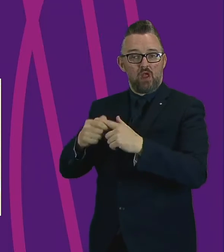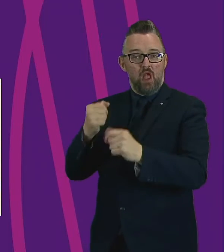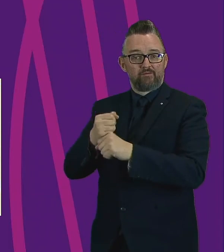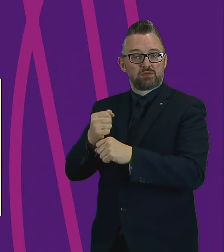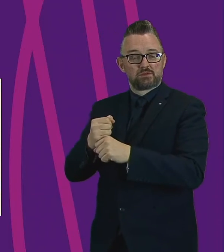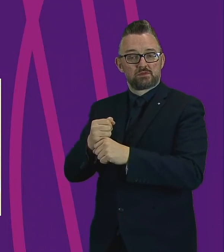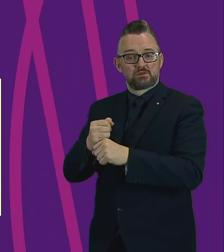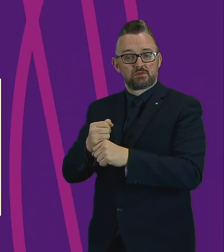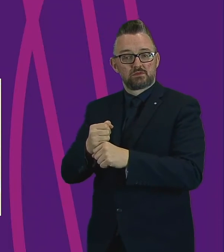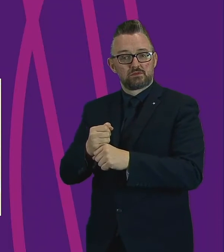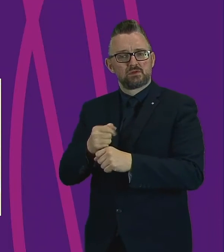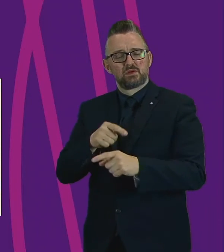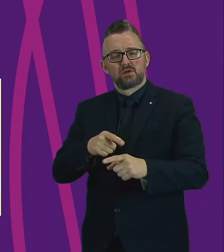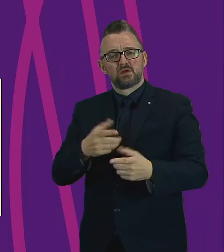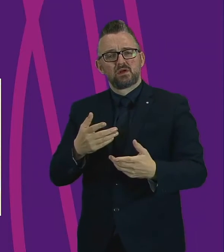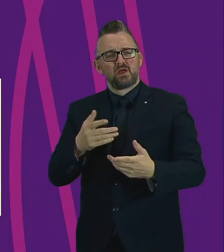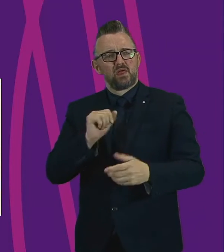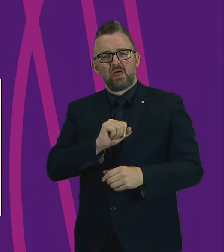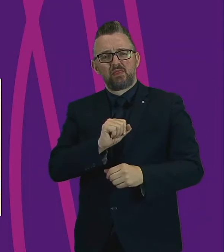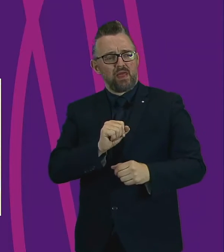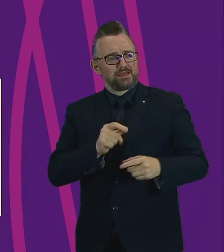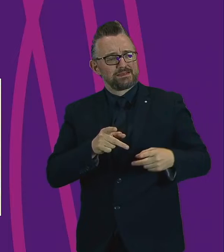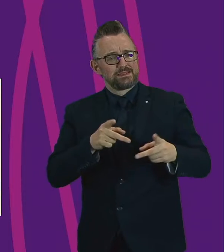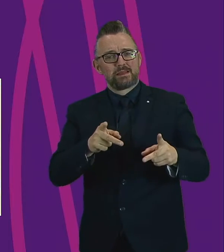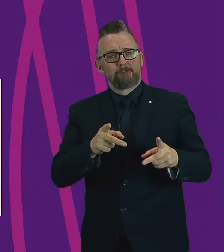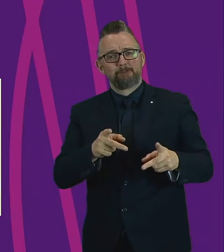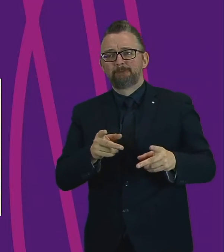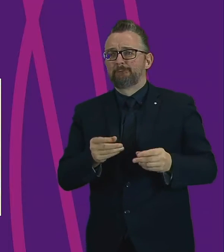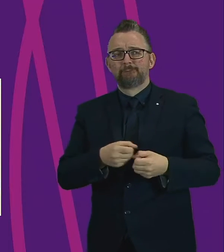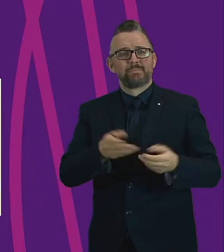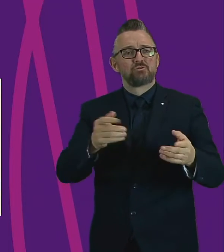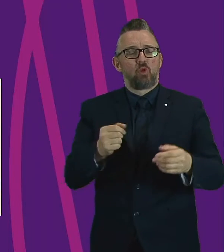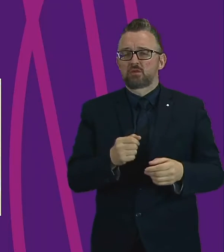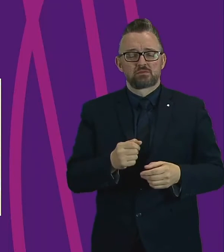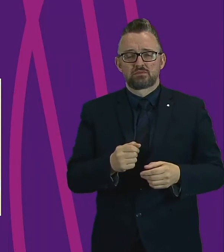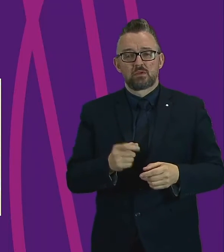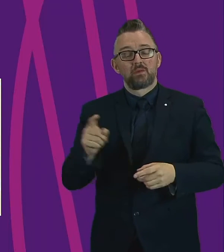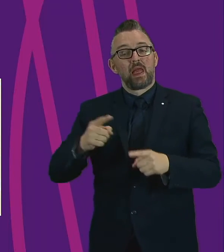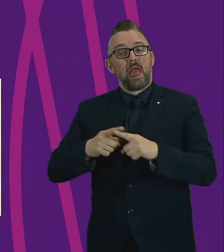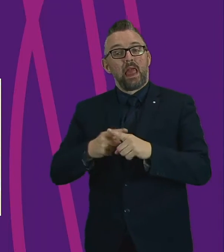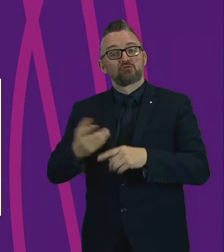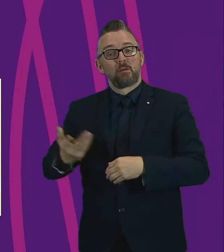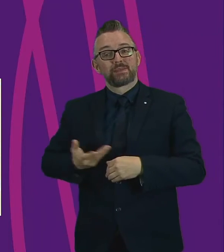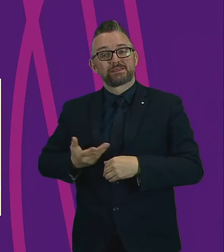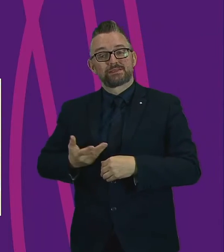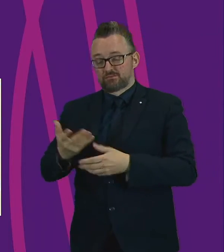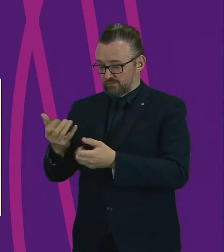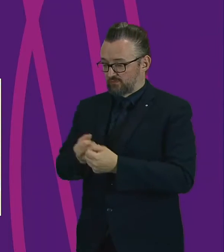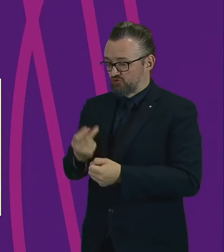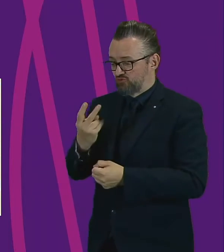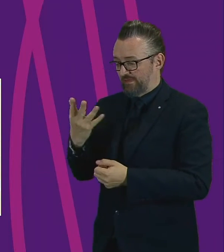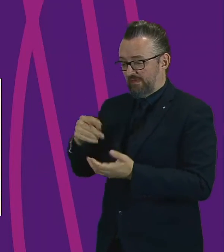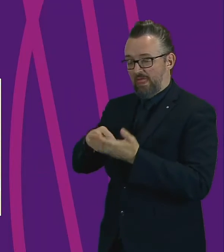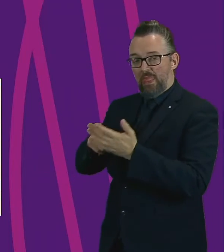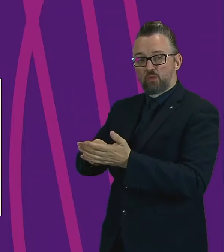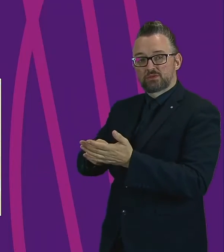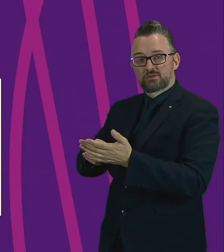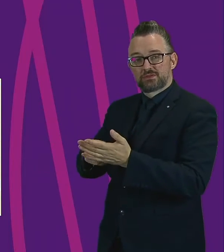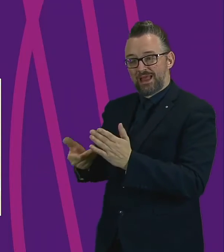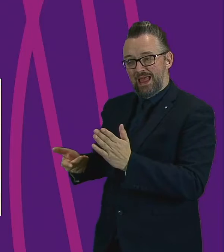approach, they have used a less generous system for Scotland. English businesses receive £25,000 per